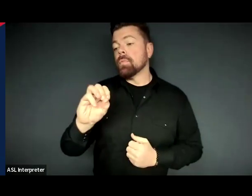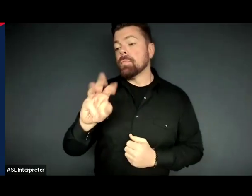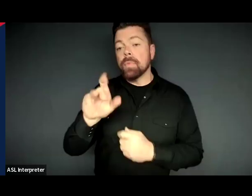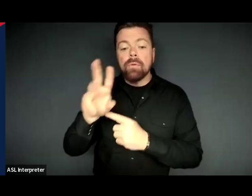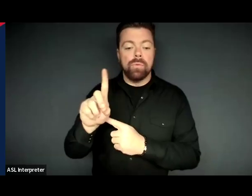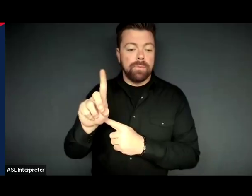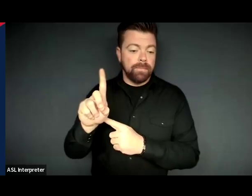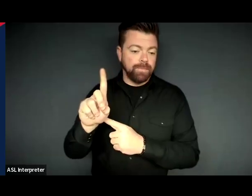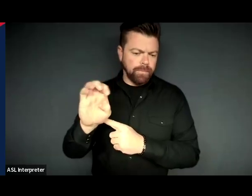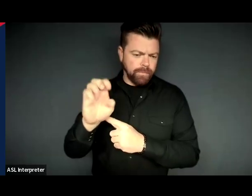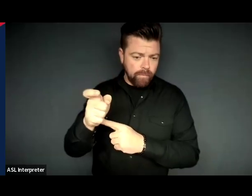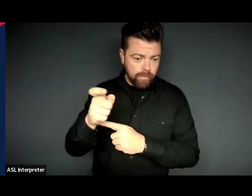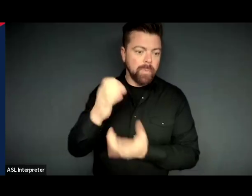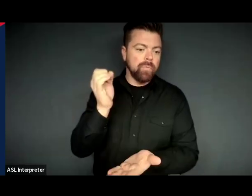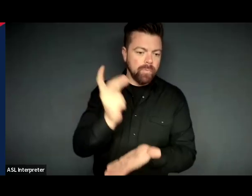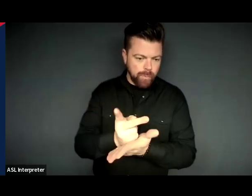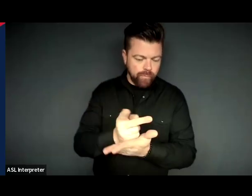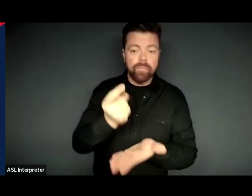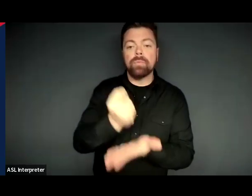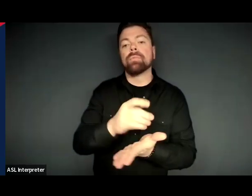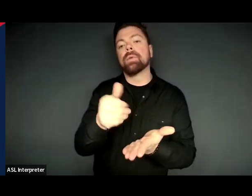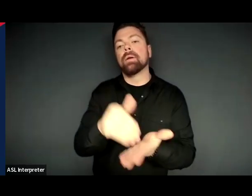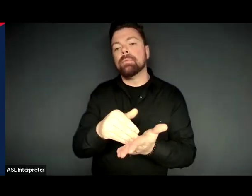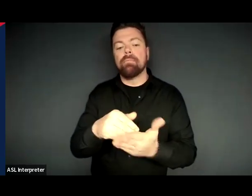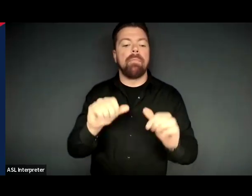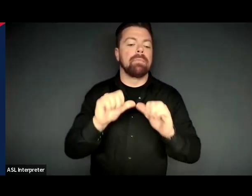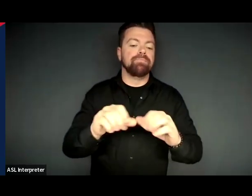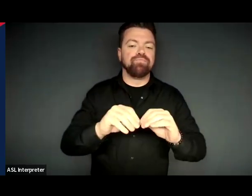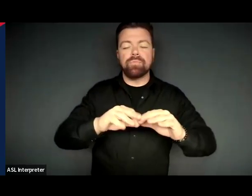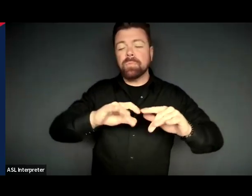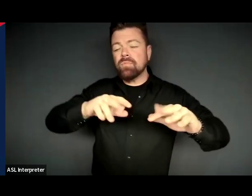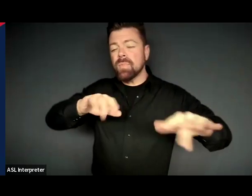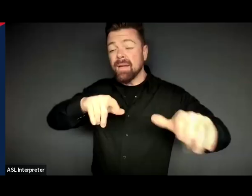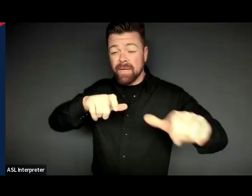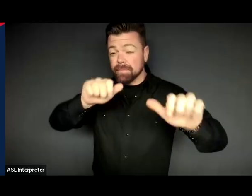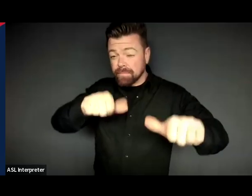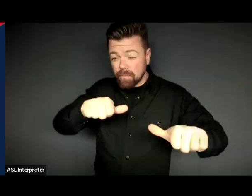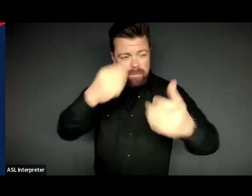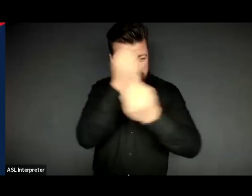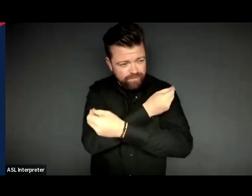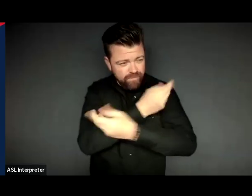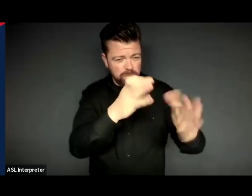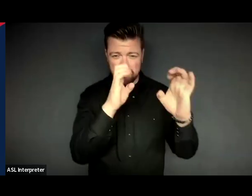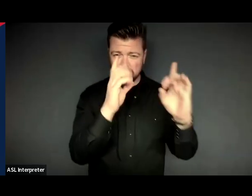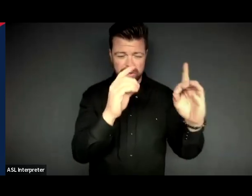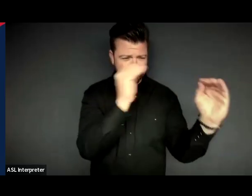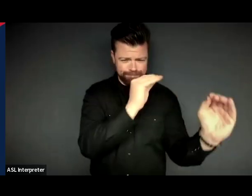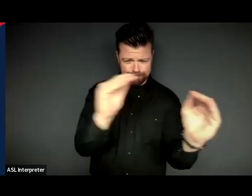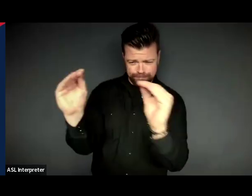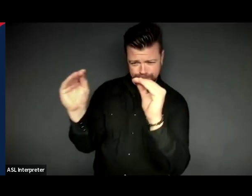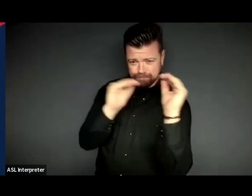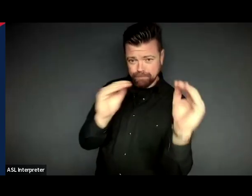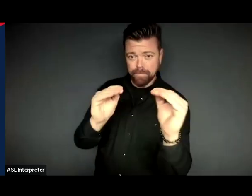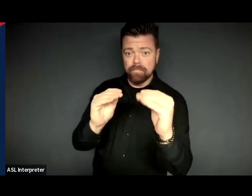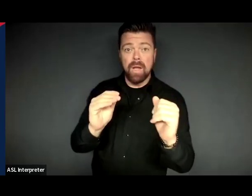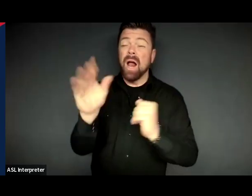been improved in these treatment centers, and they're expanding as rapidly as they can get people educated, and they're expanding